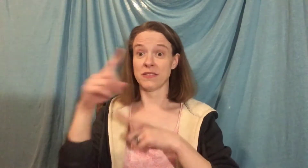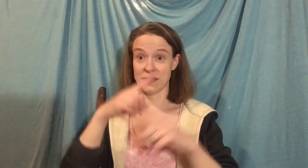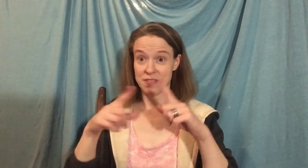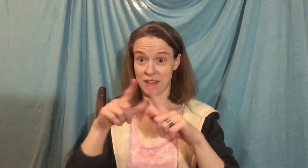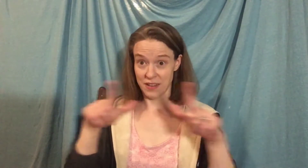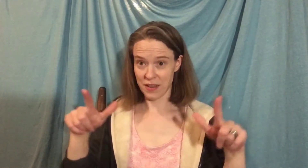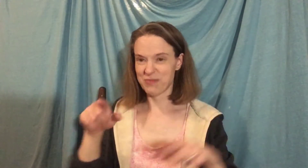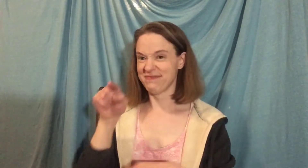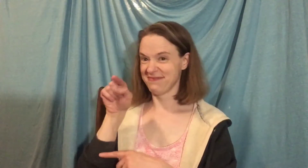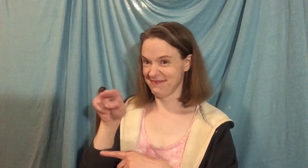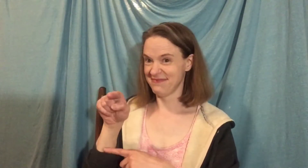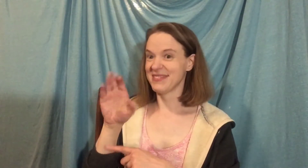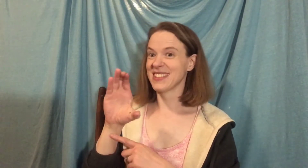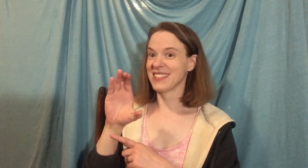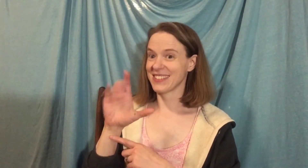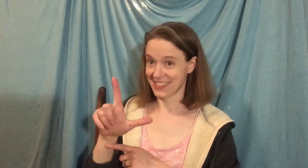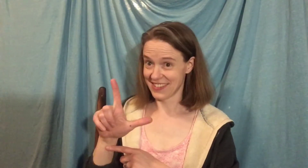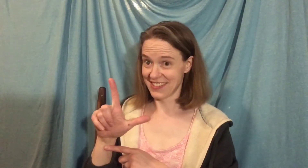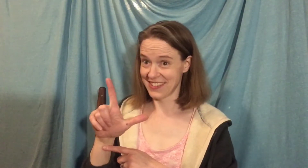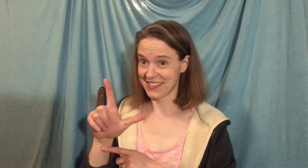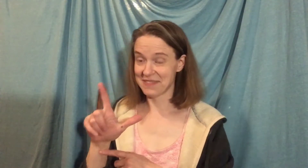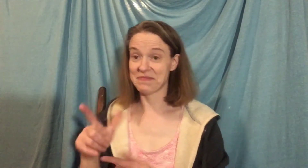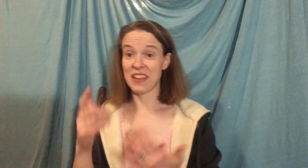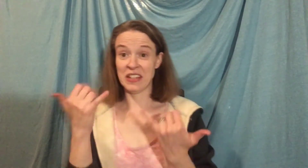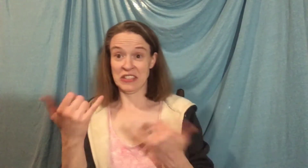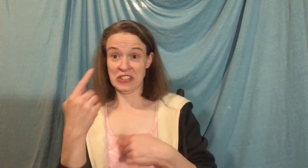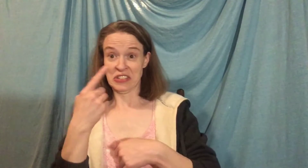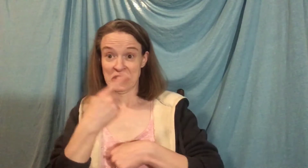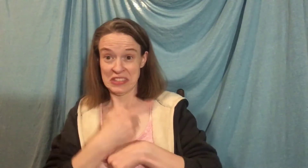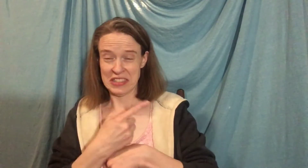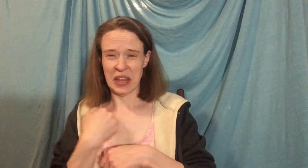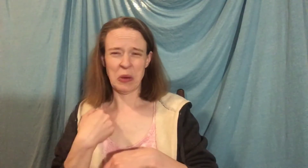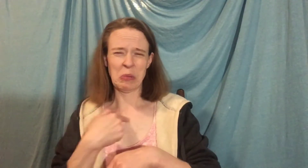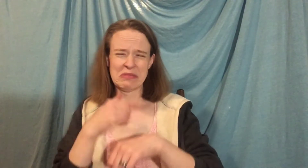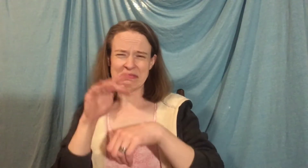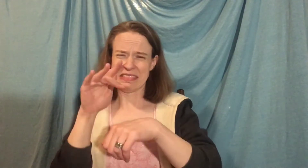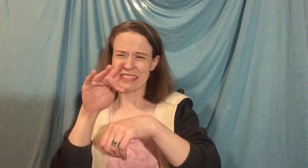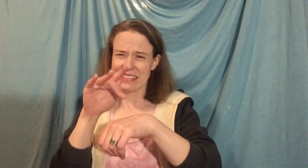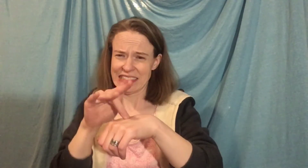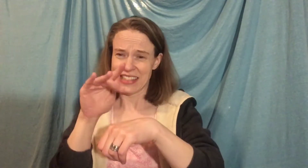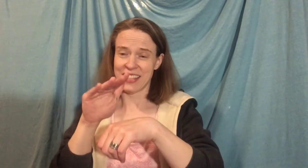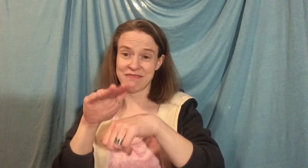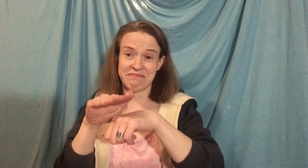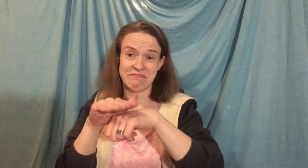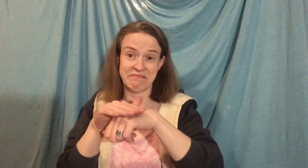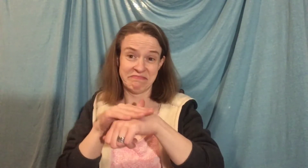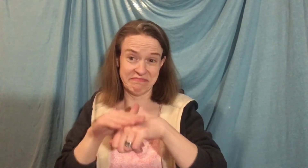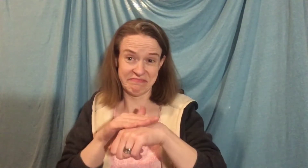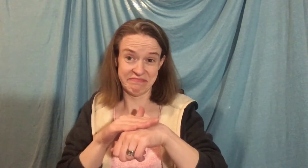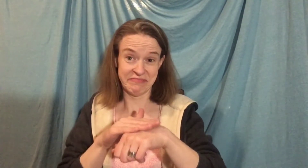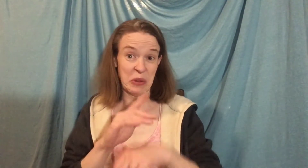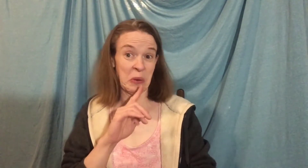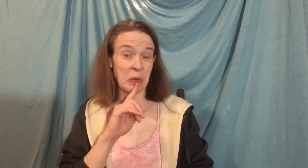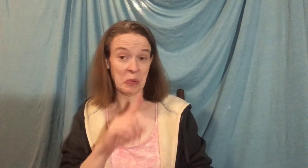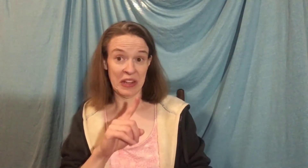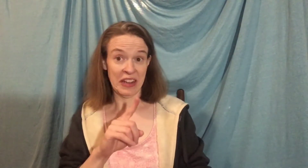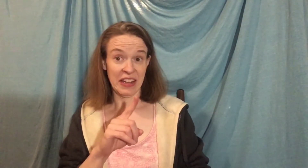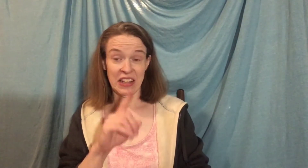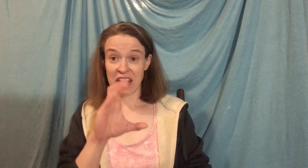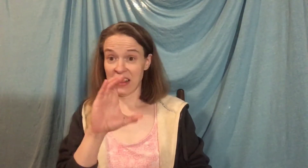of American Sign Language, these classifiers. But today we are just going to barely touch the surface